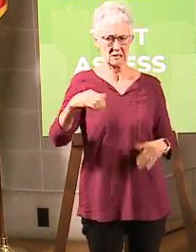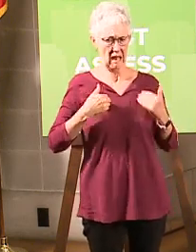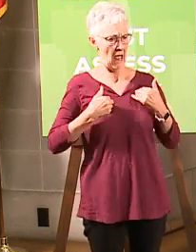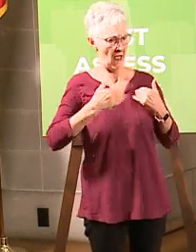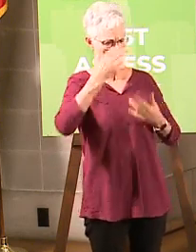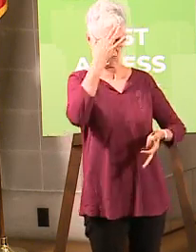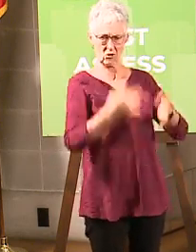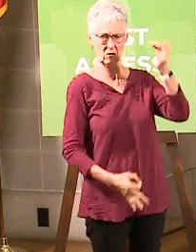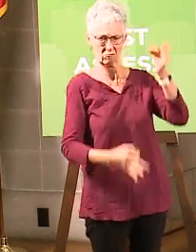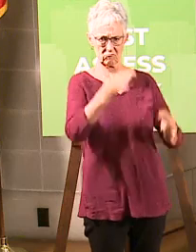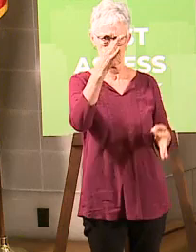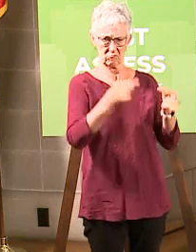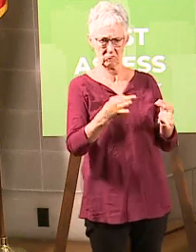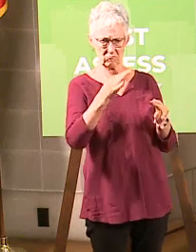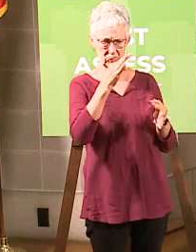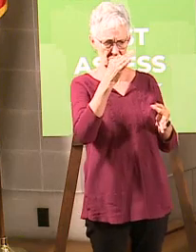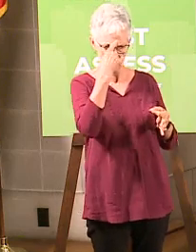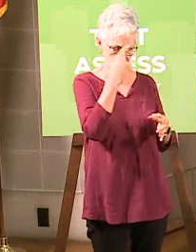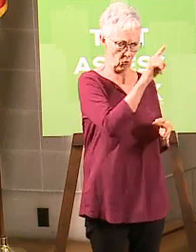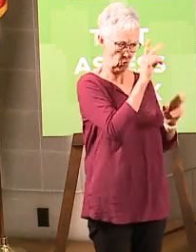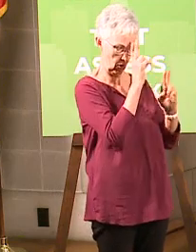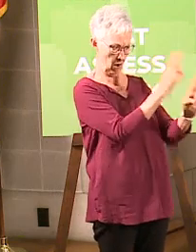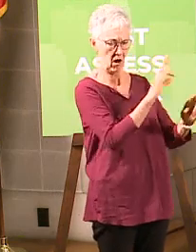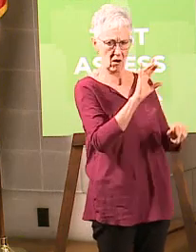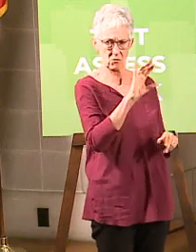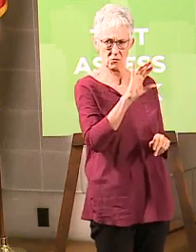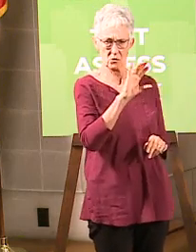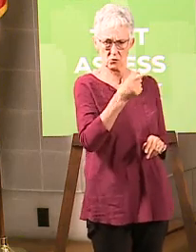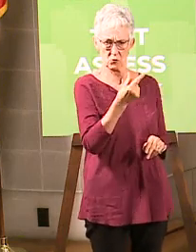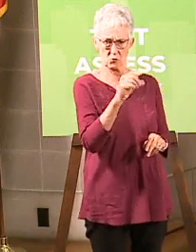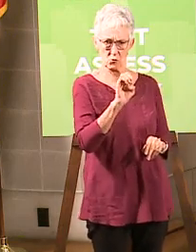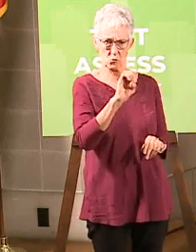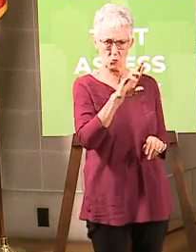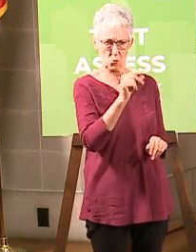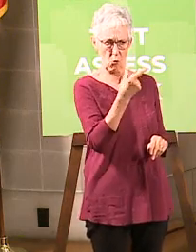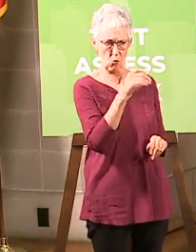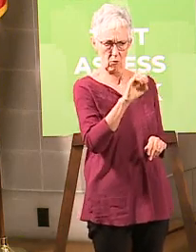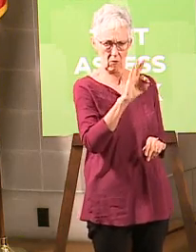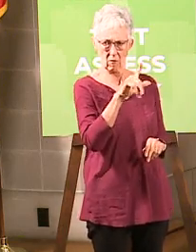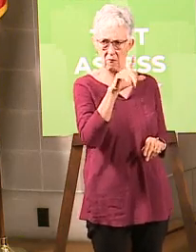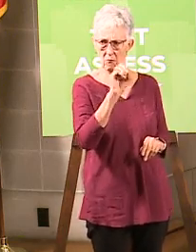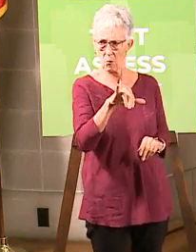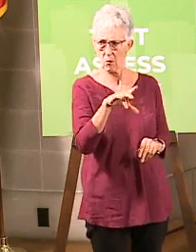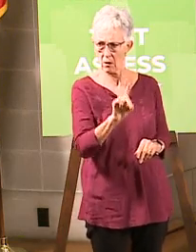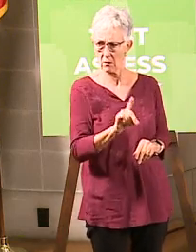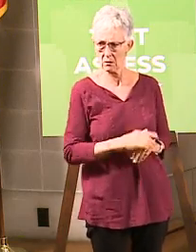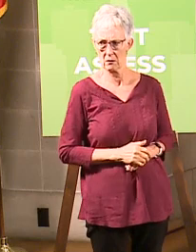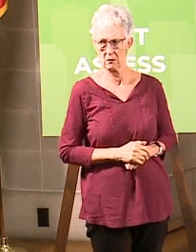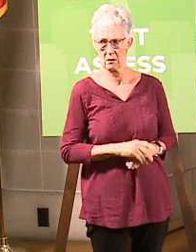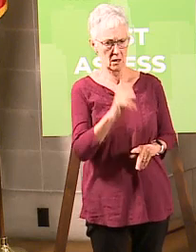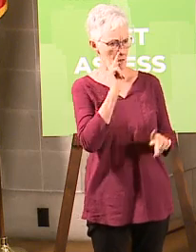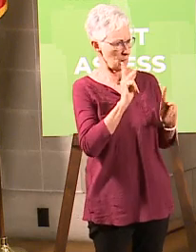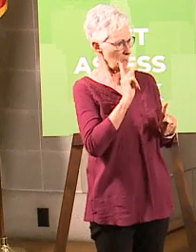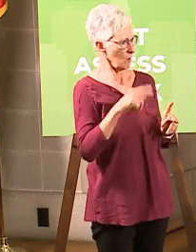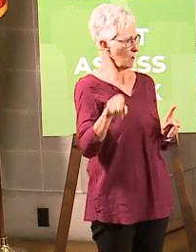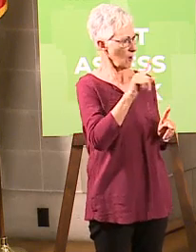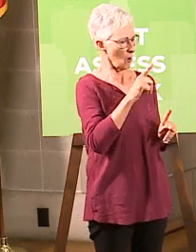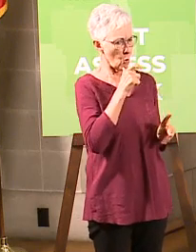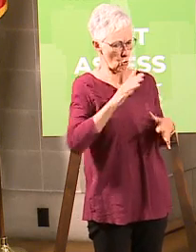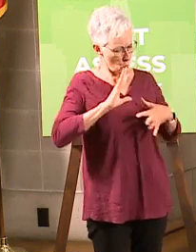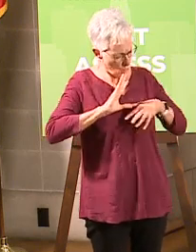enforcement. And the case of George Floyd highlights this with what that former